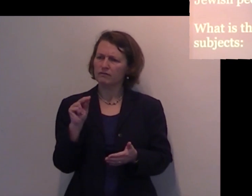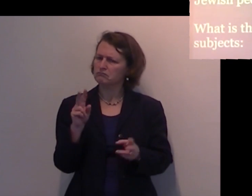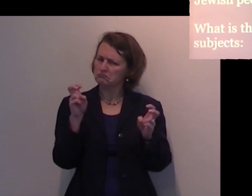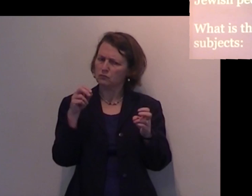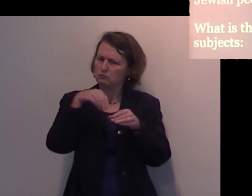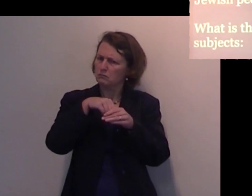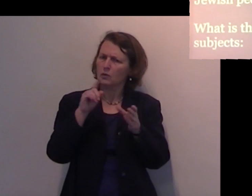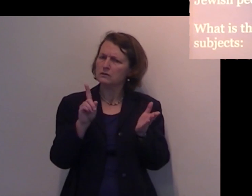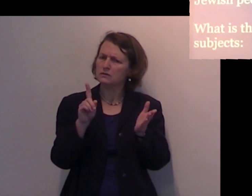Two subjects.